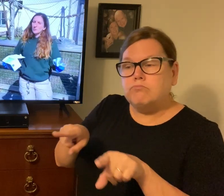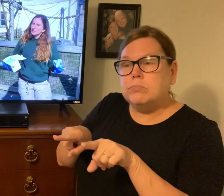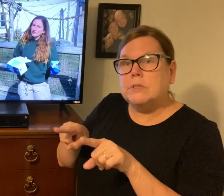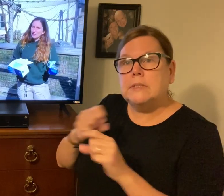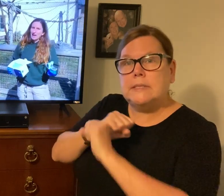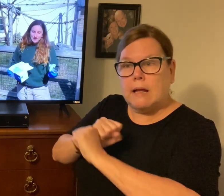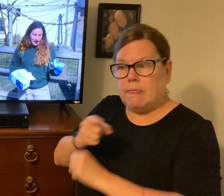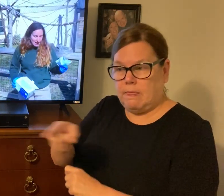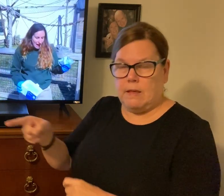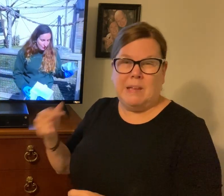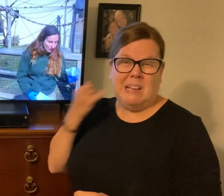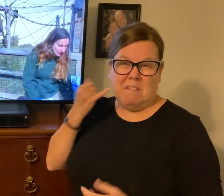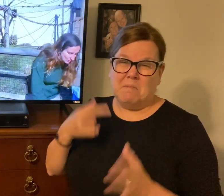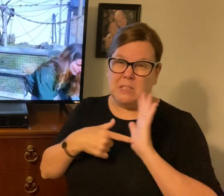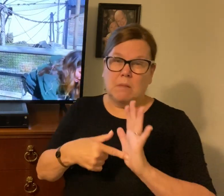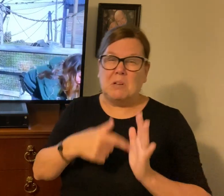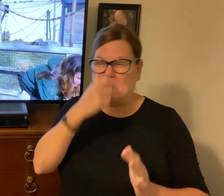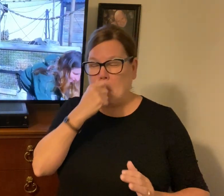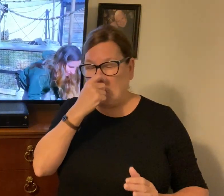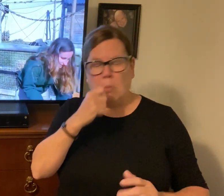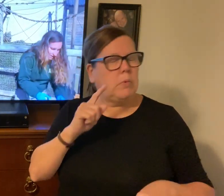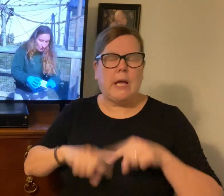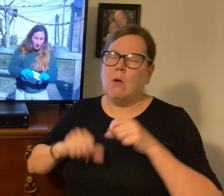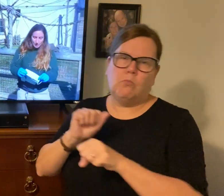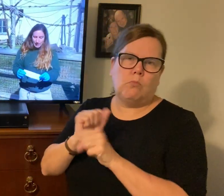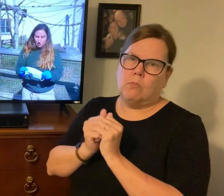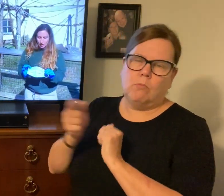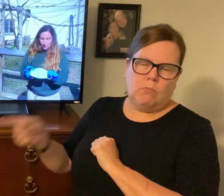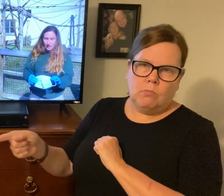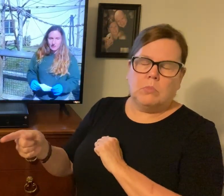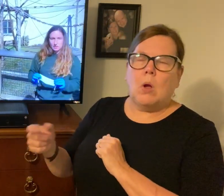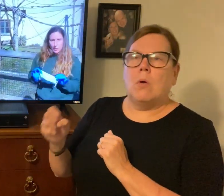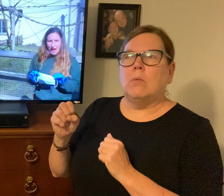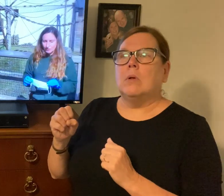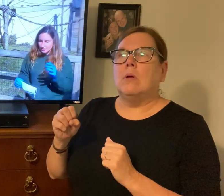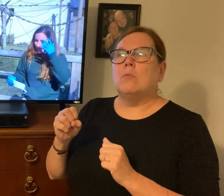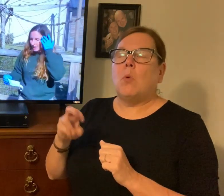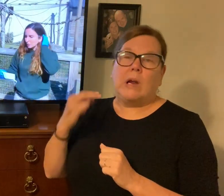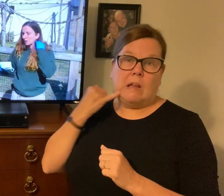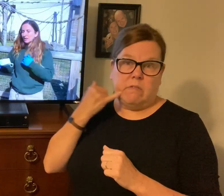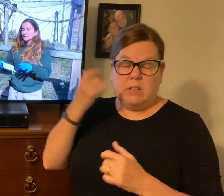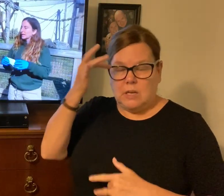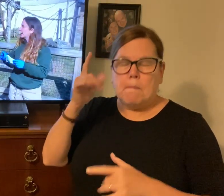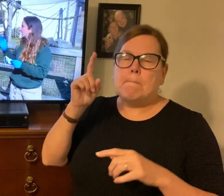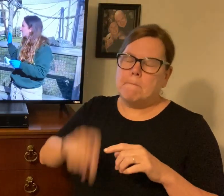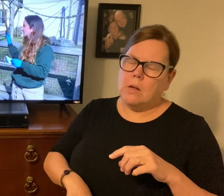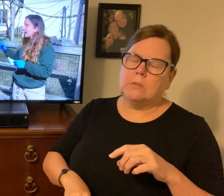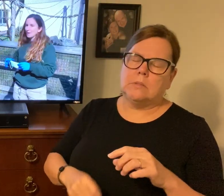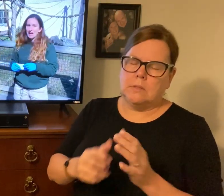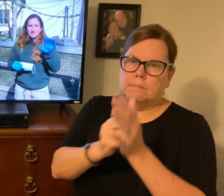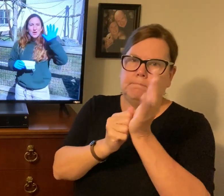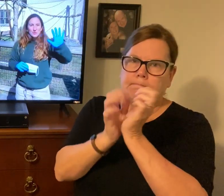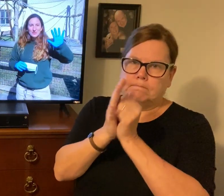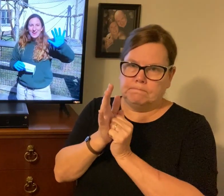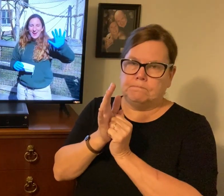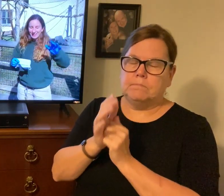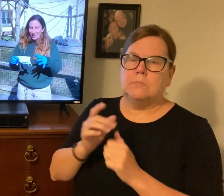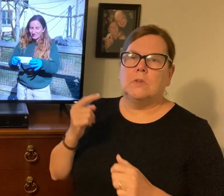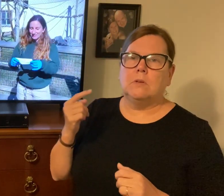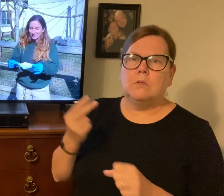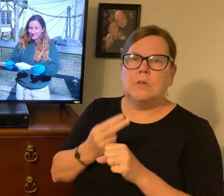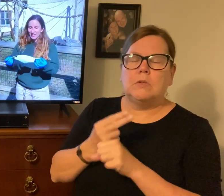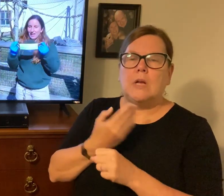we don't work with them that day. And if we think we might have something, we want to make sure that we wear this. So every day when we take care of the Siamangs, we wear